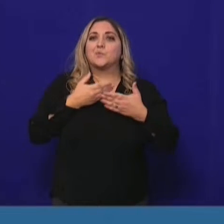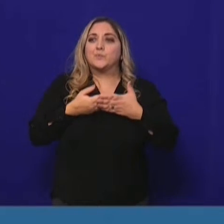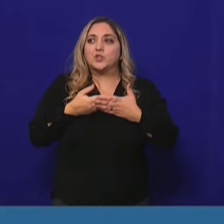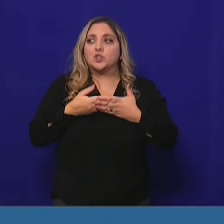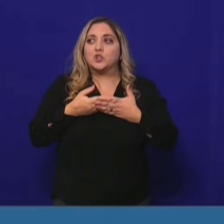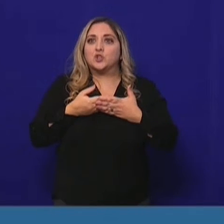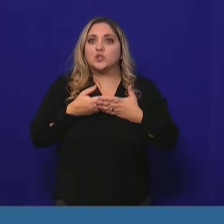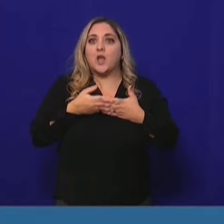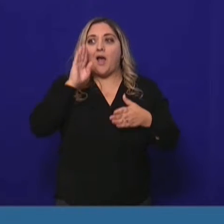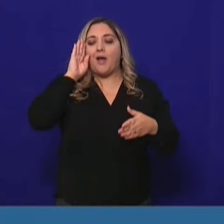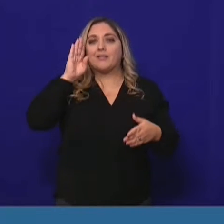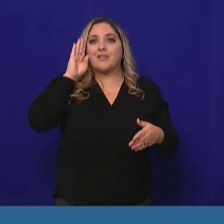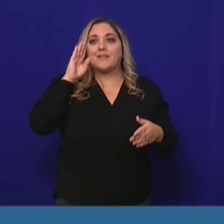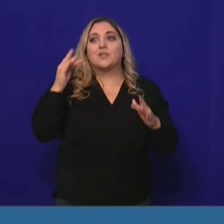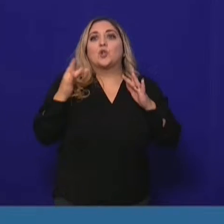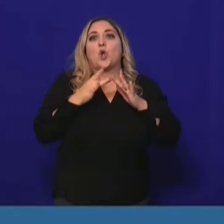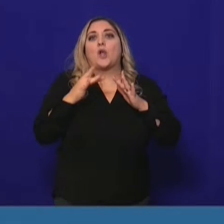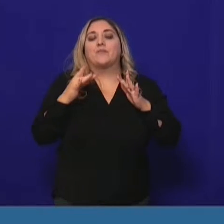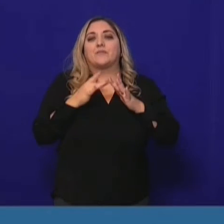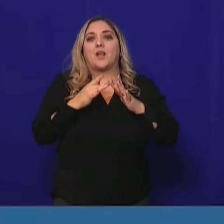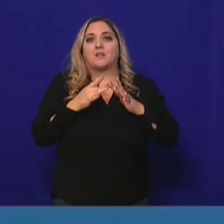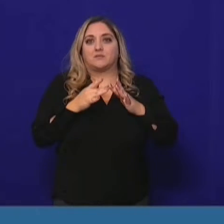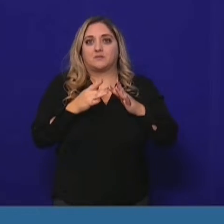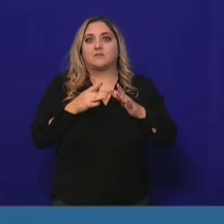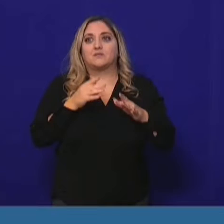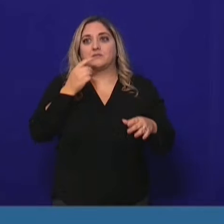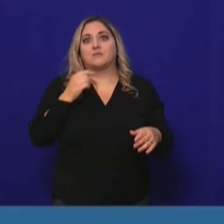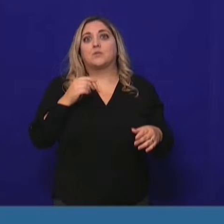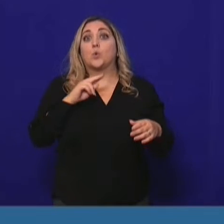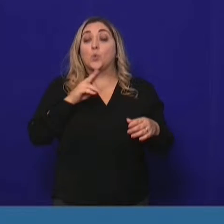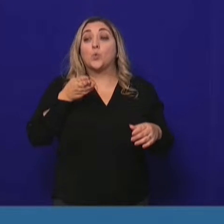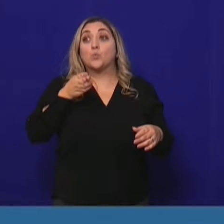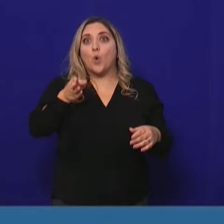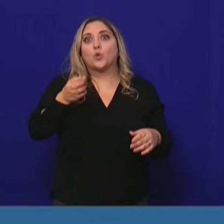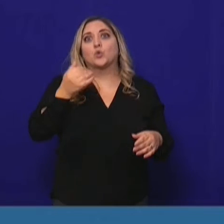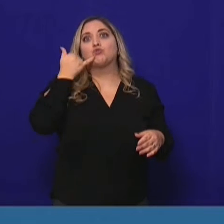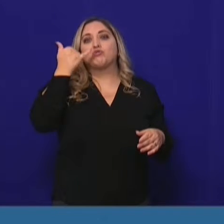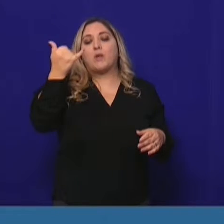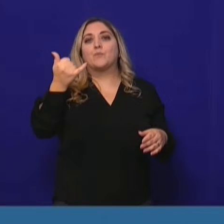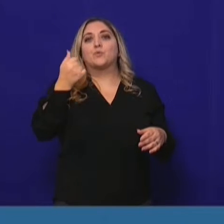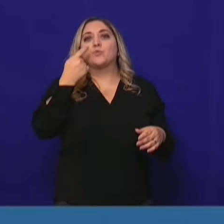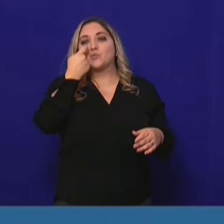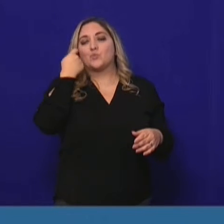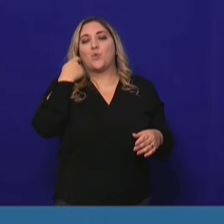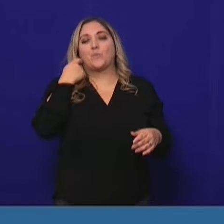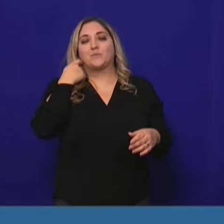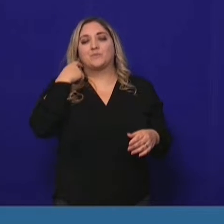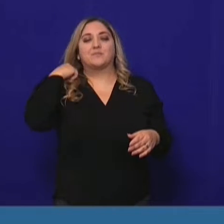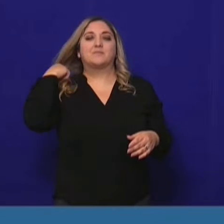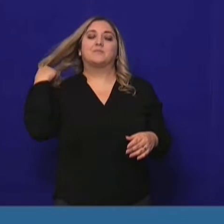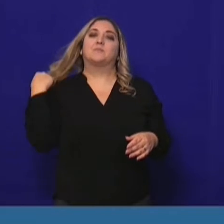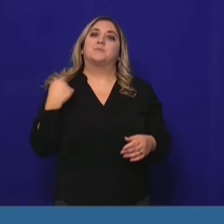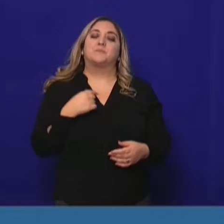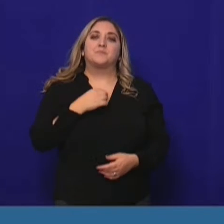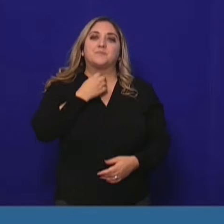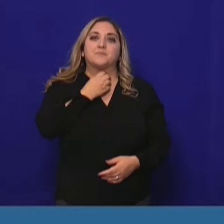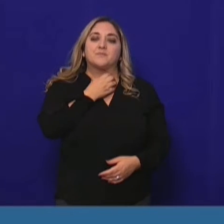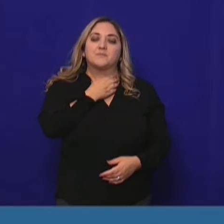biex propju n-nies li kellhom kuntatt mal-persuna jkun jistgħu jiċemplu wkoll biex jagħmlu t-test u jiraw x'inhi s-sitwazzjoni